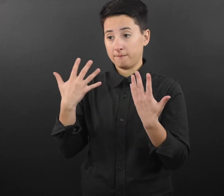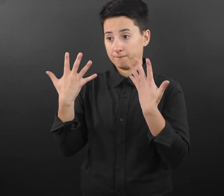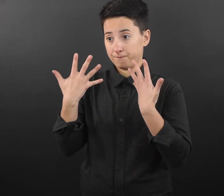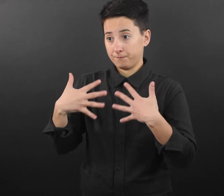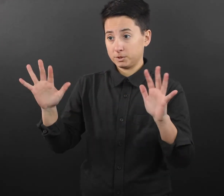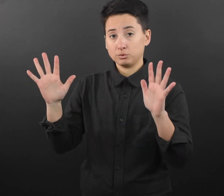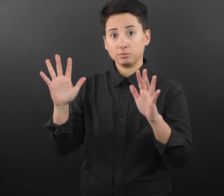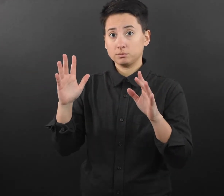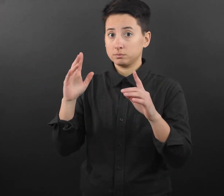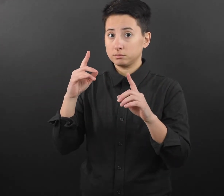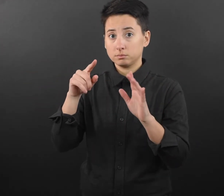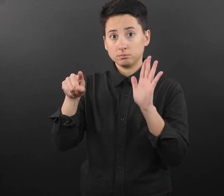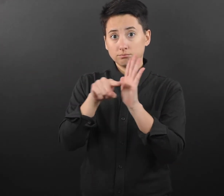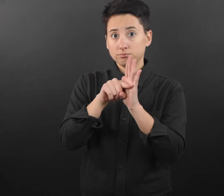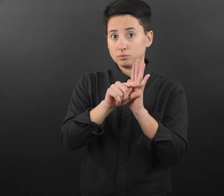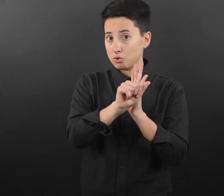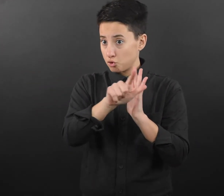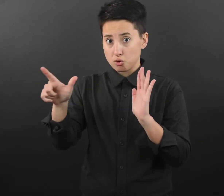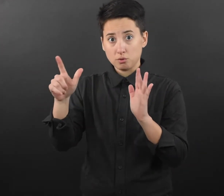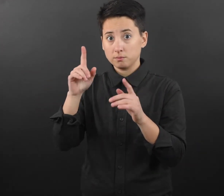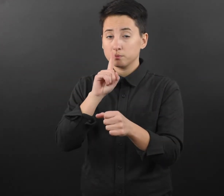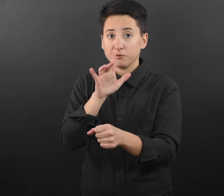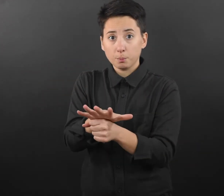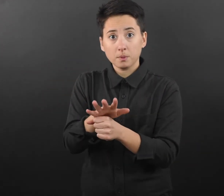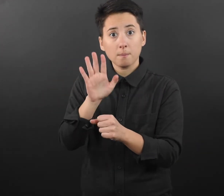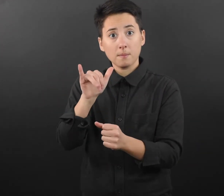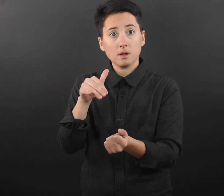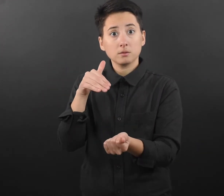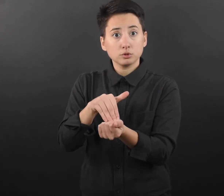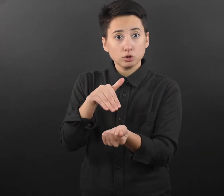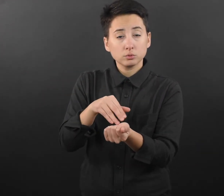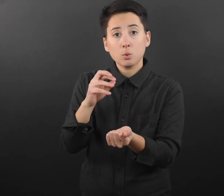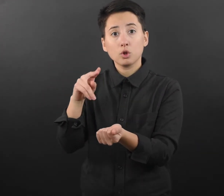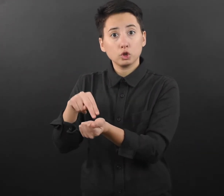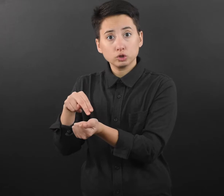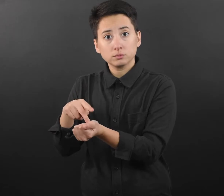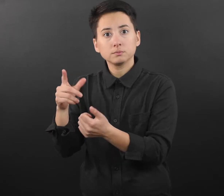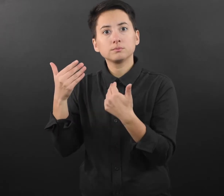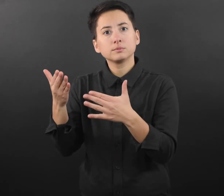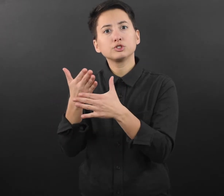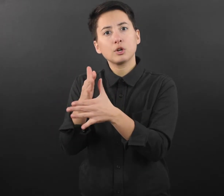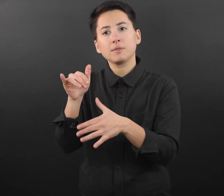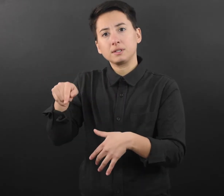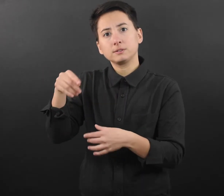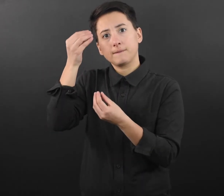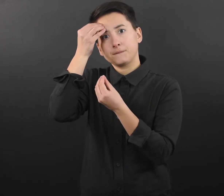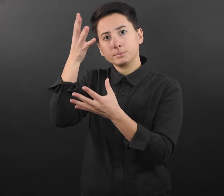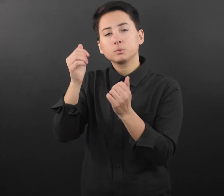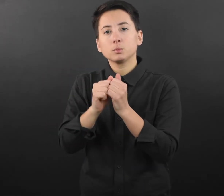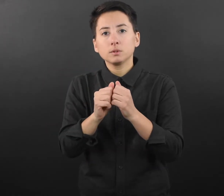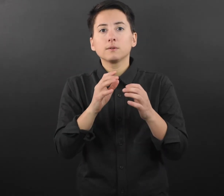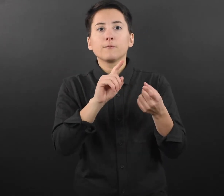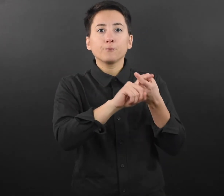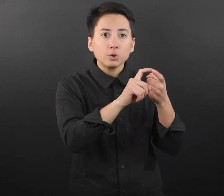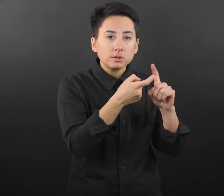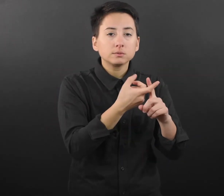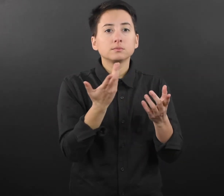After all family members are cleared by healthcare providers, share this information with friends and neighbors and